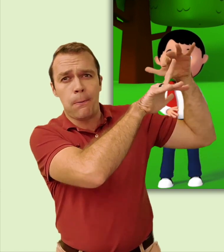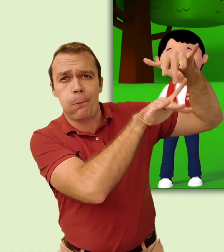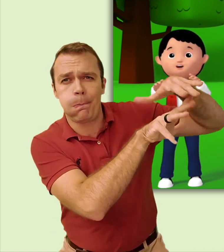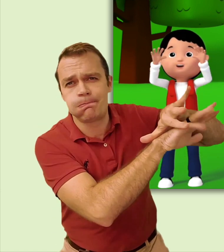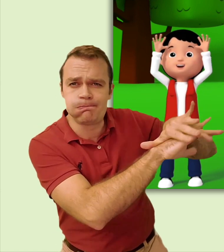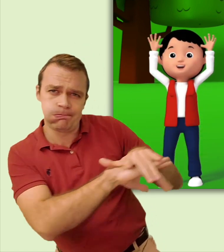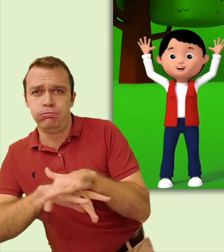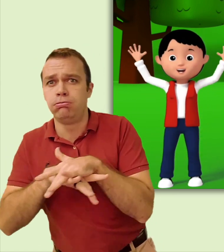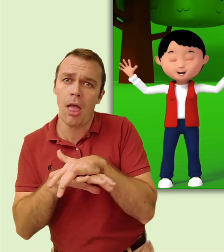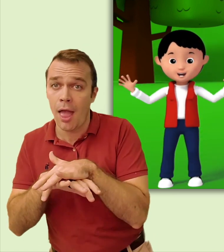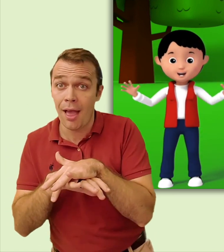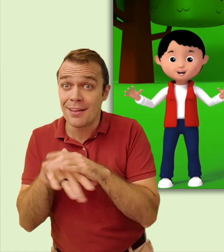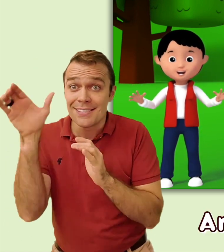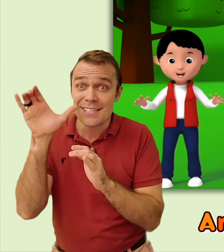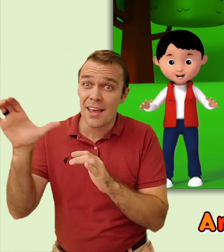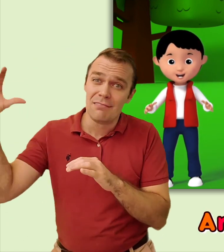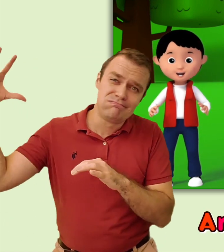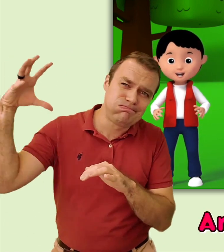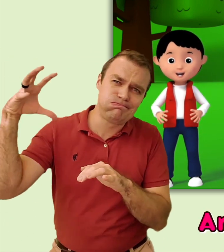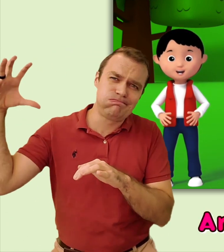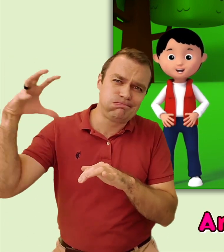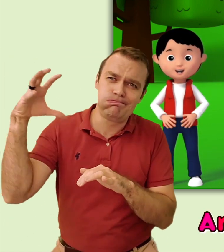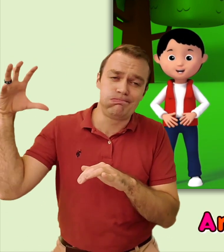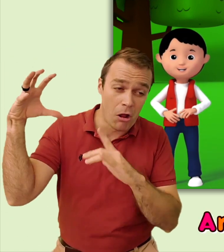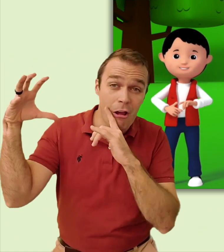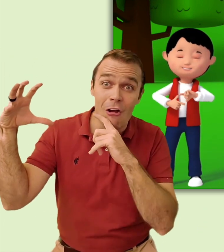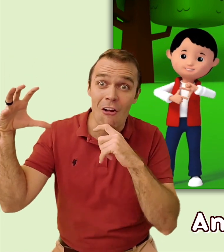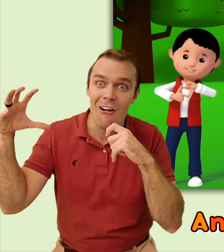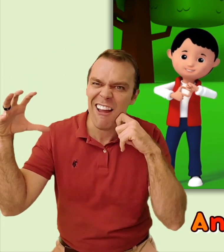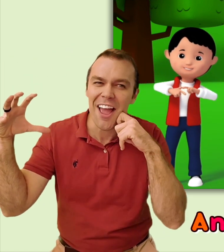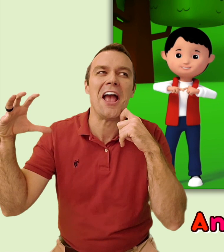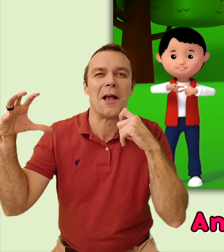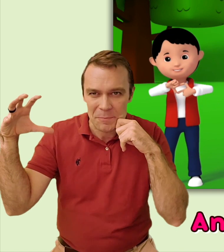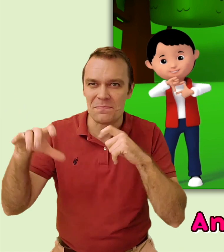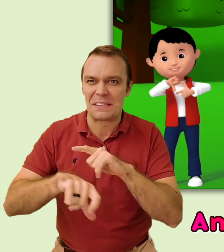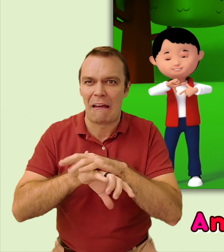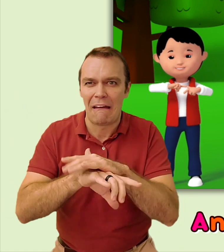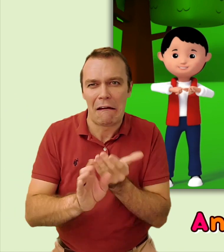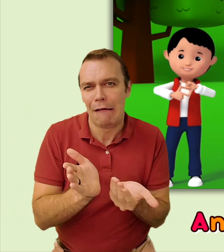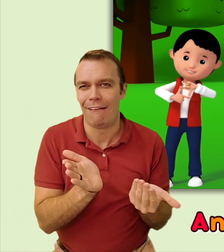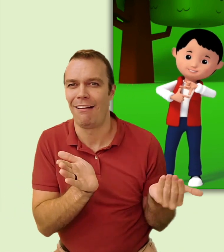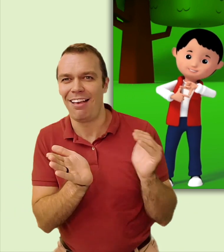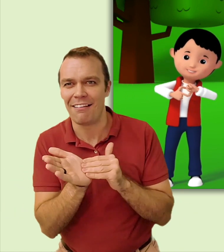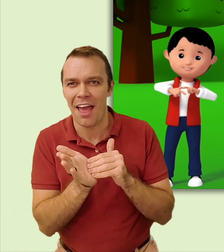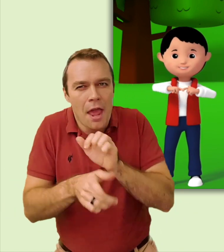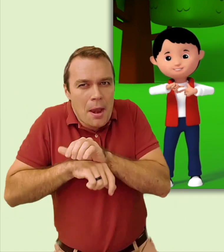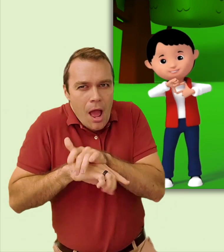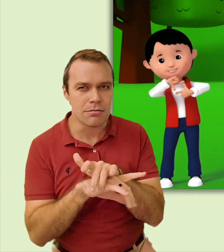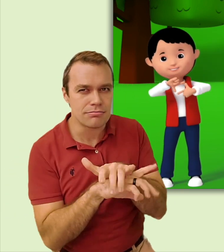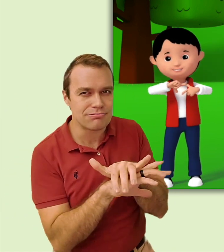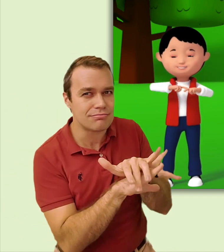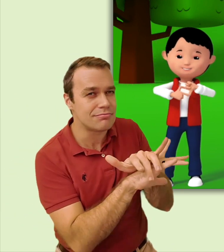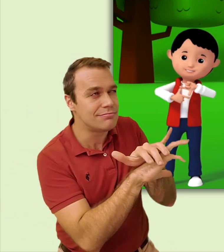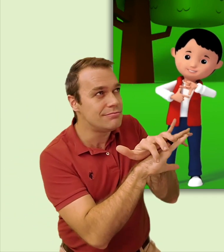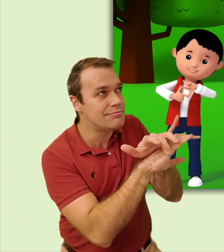out. Out came the sun and dried up all the rain. And the Itsy Bitsy Spider climbed up the